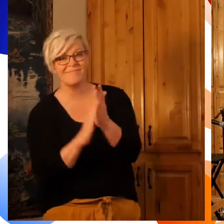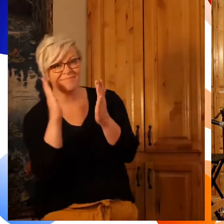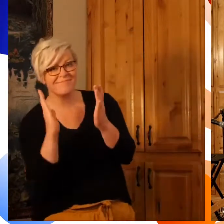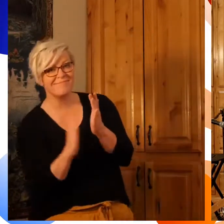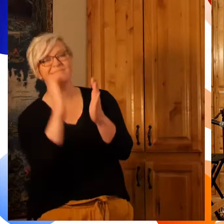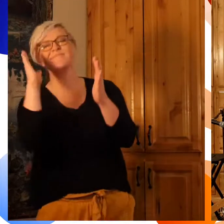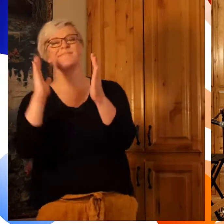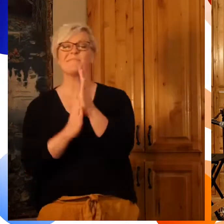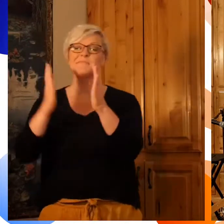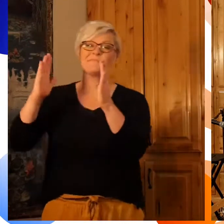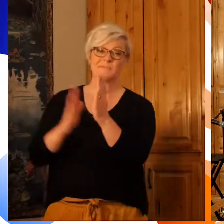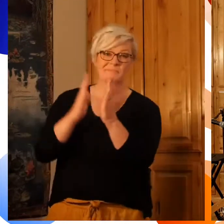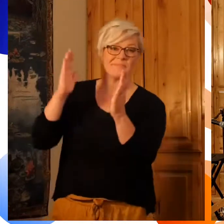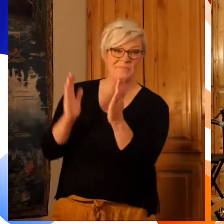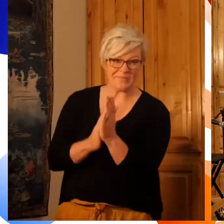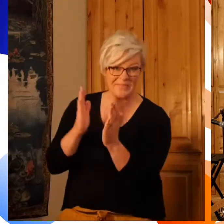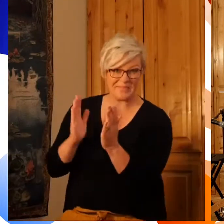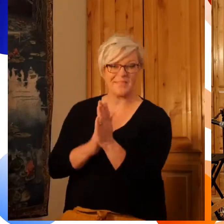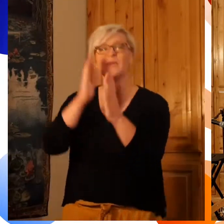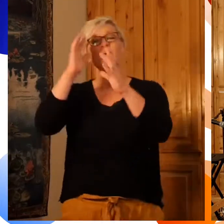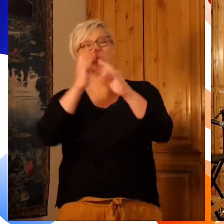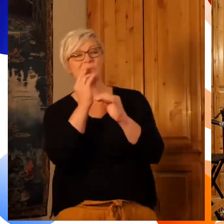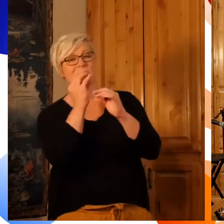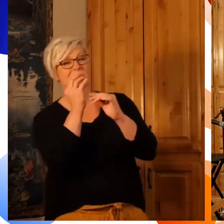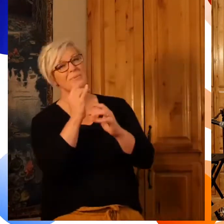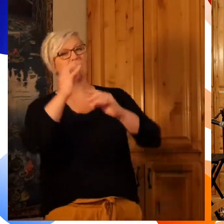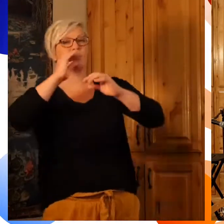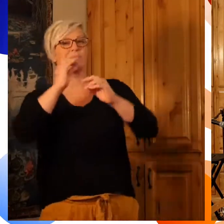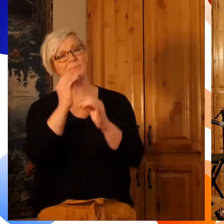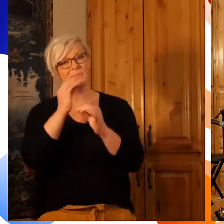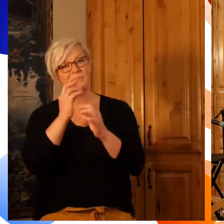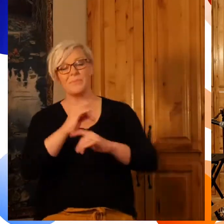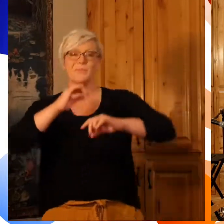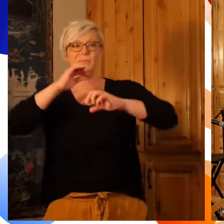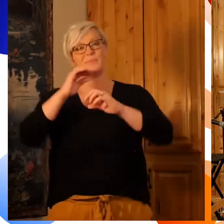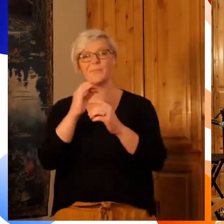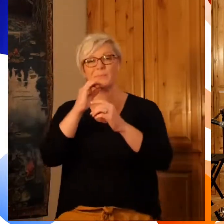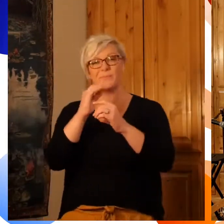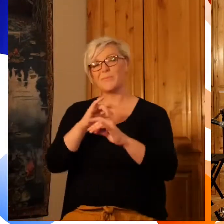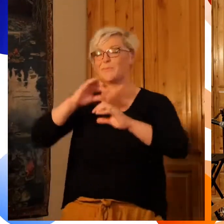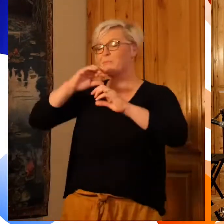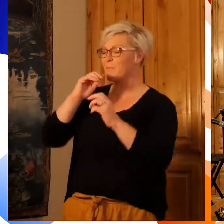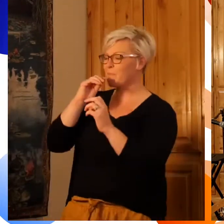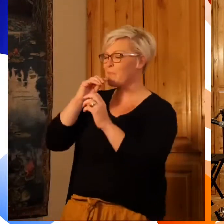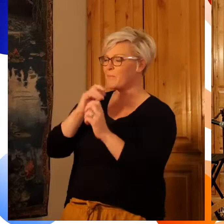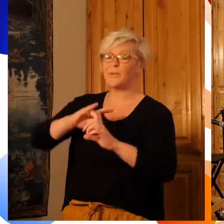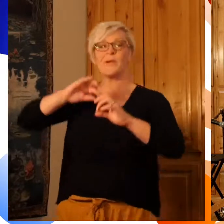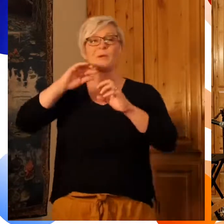Whoopee!